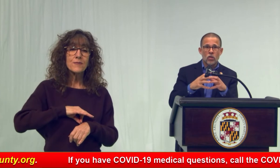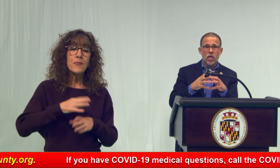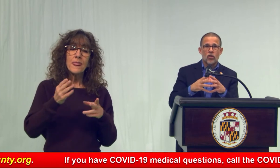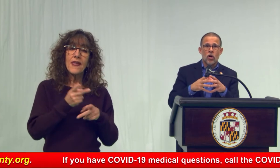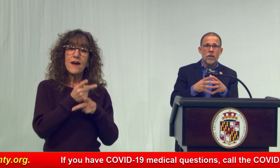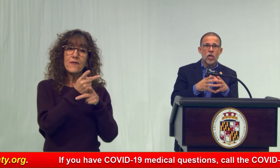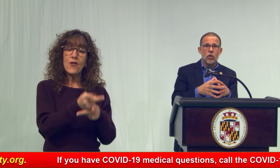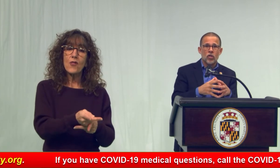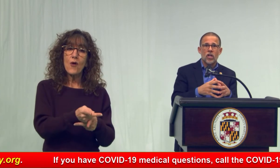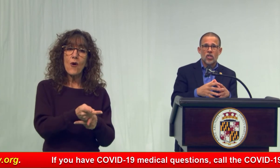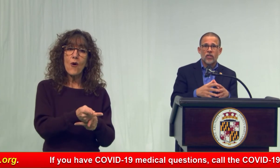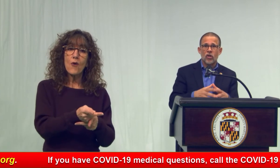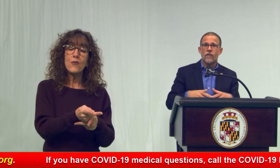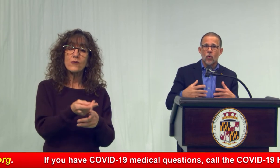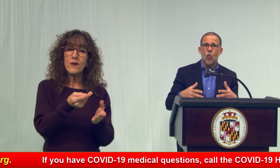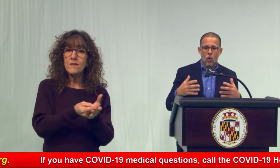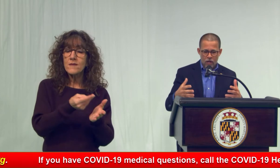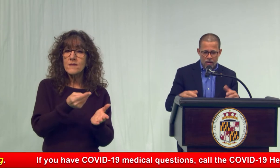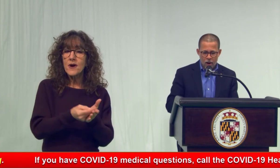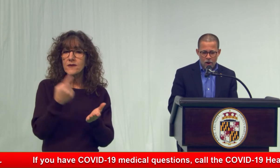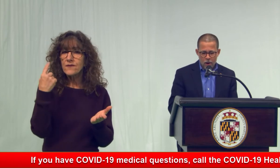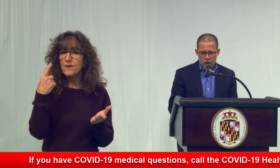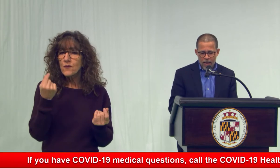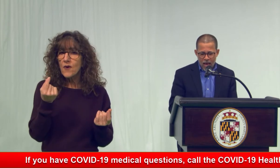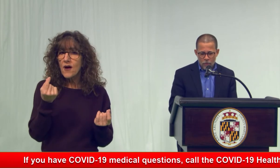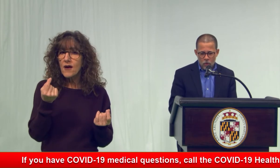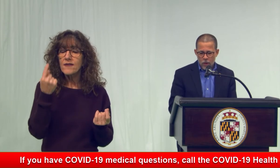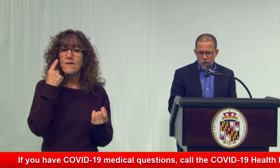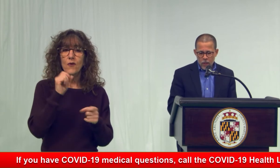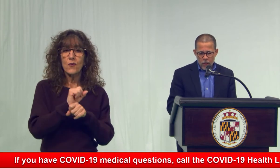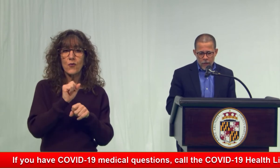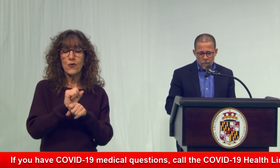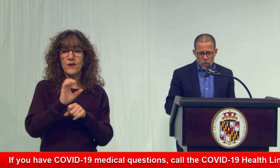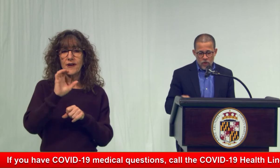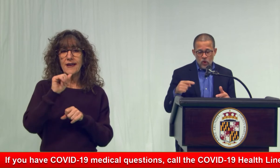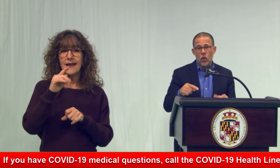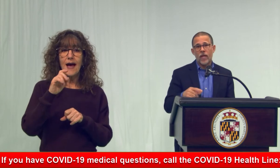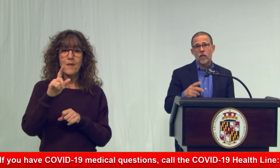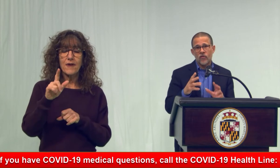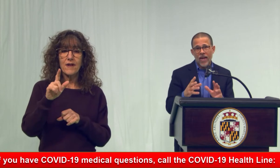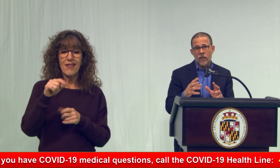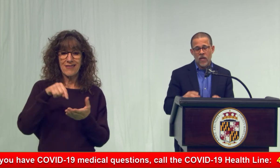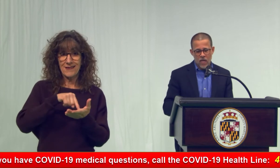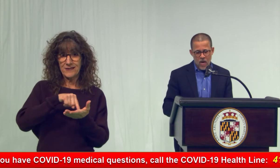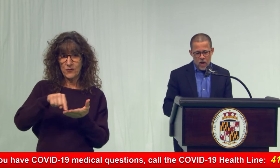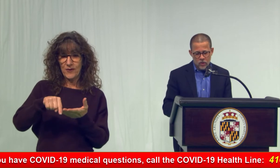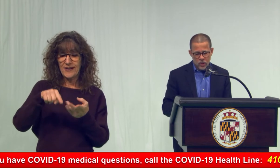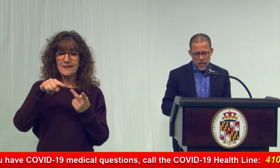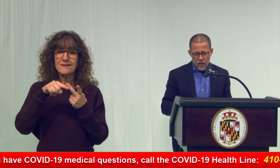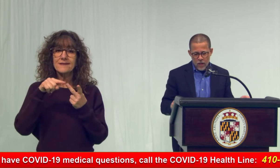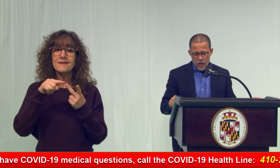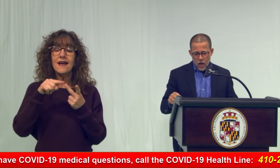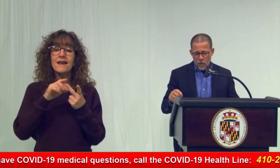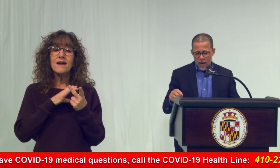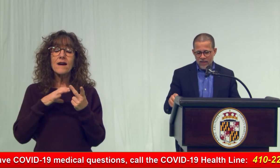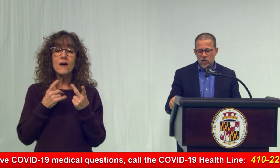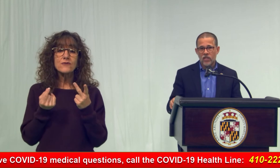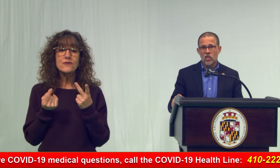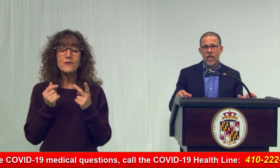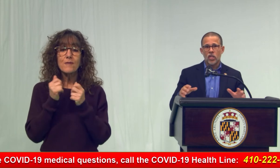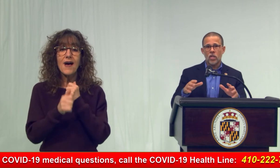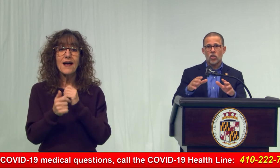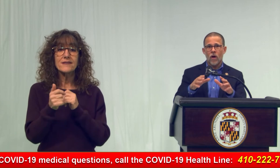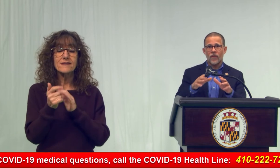loan proceeds are to be used essentially for working capital. This week, the second thing that Congress did, we